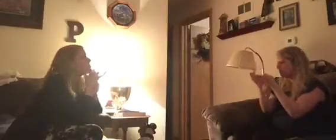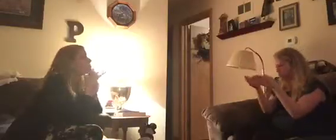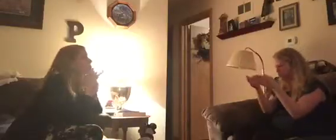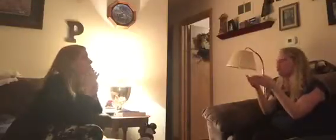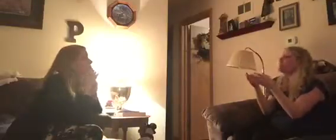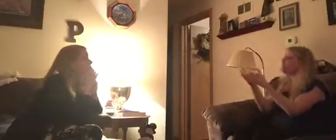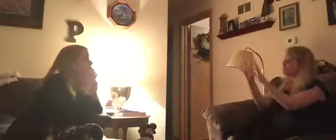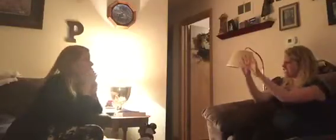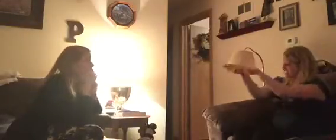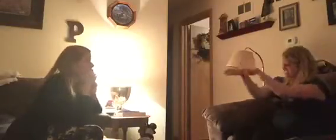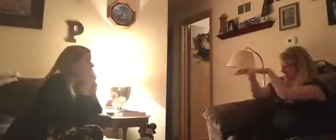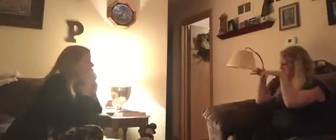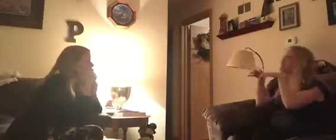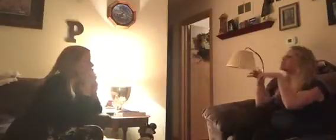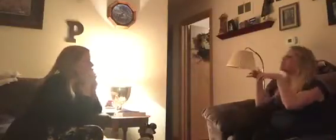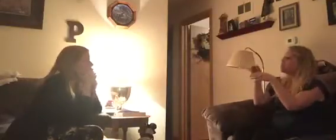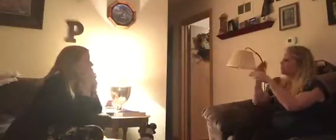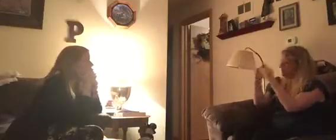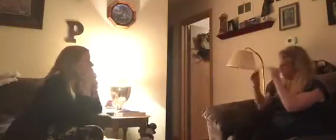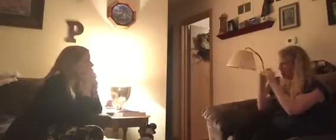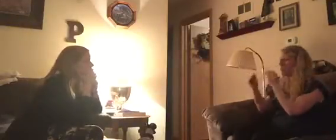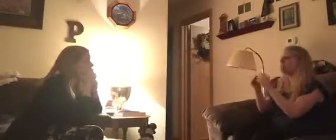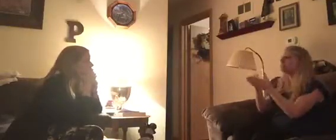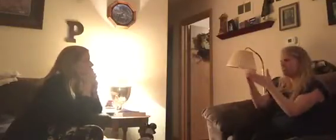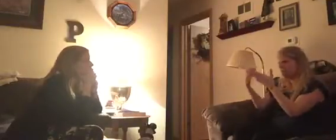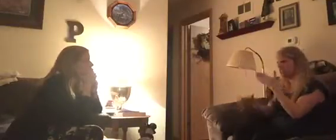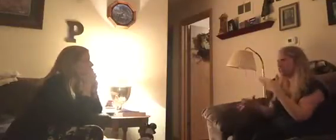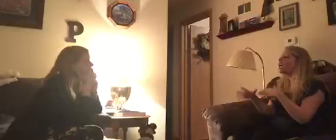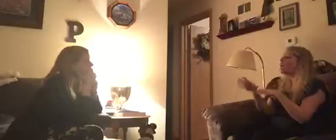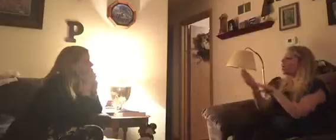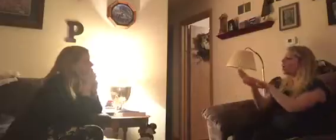for example, you could buy a used one for maybe